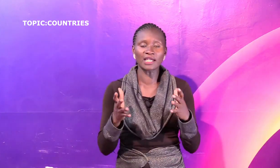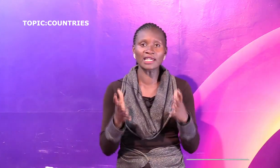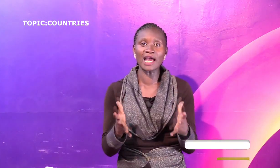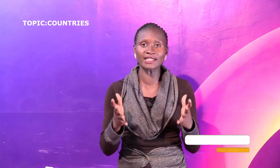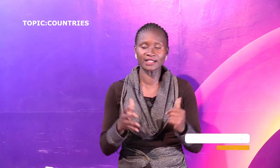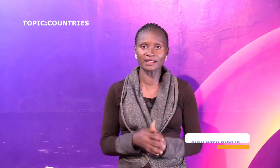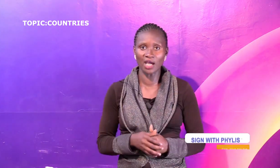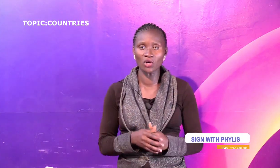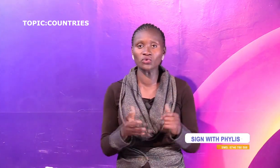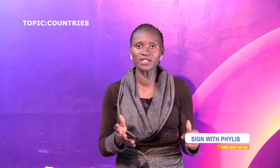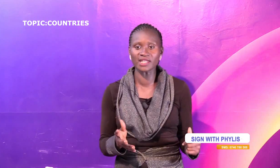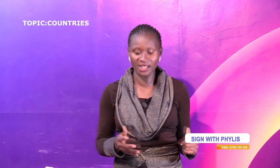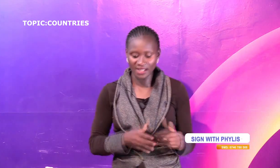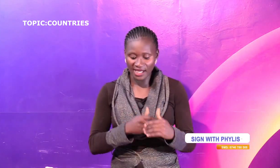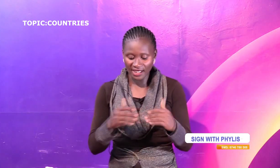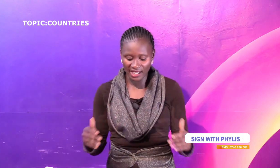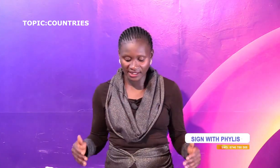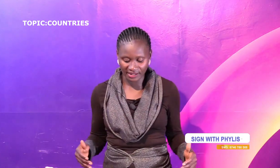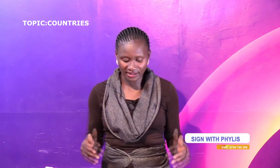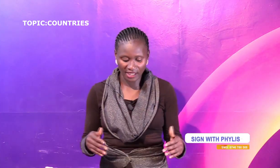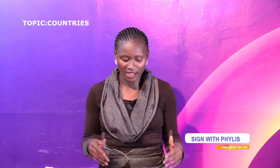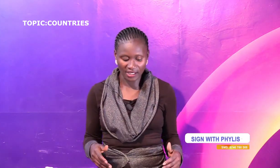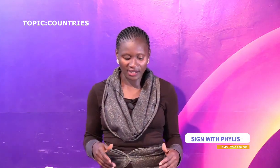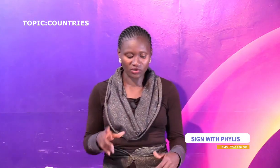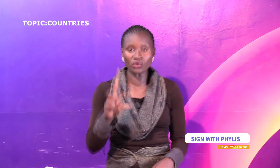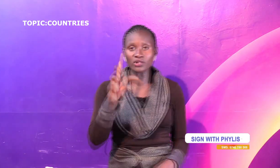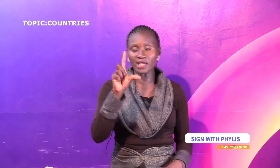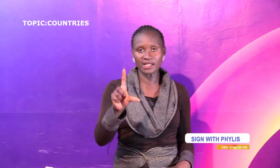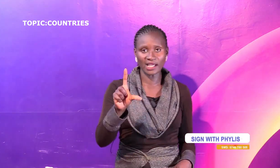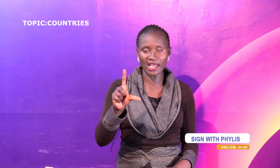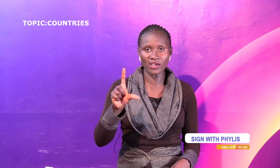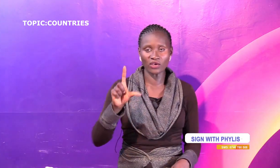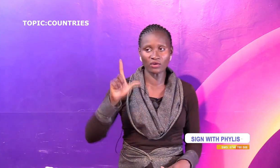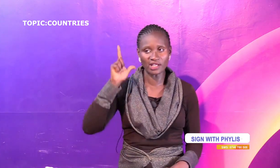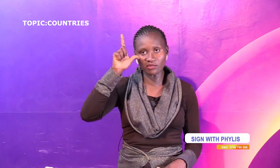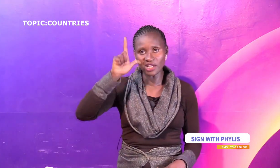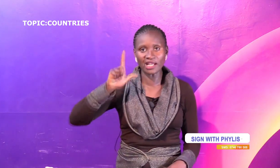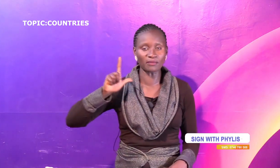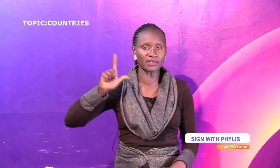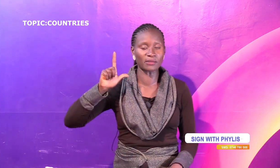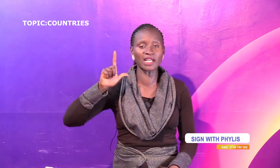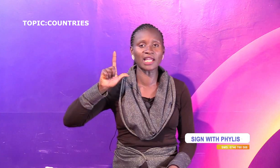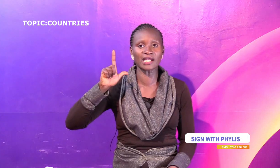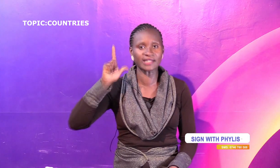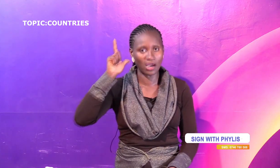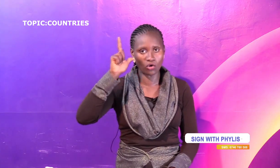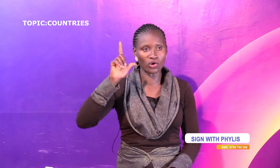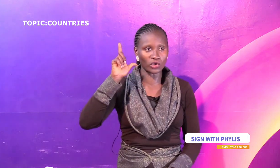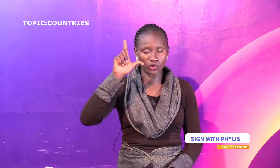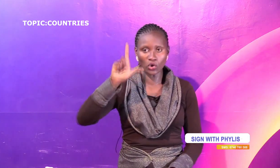London. How do we sign London? So using letter A, we're just making something like a circle. So